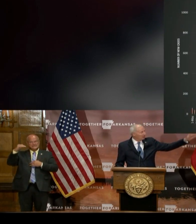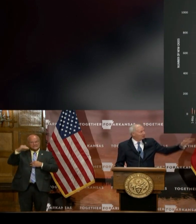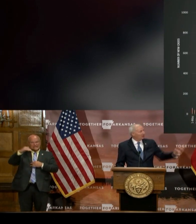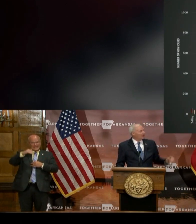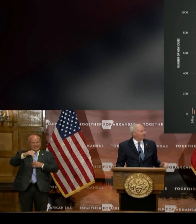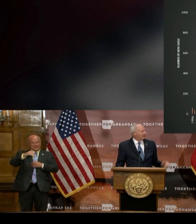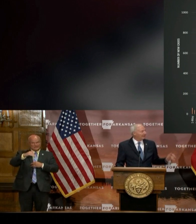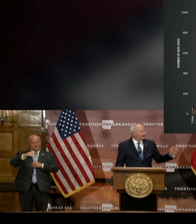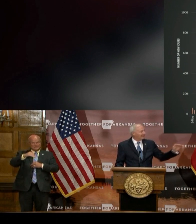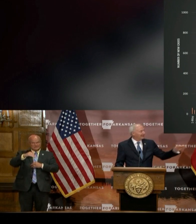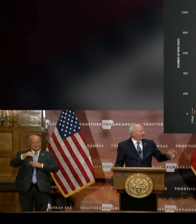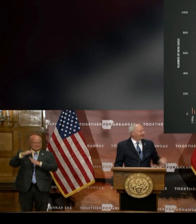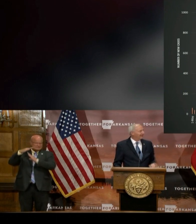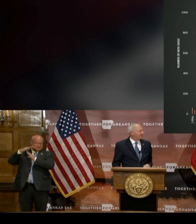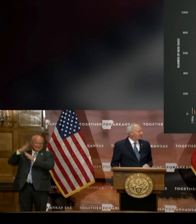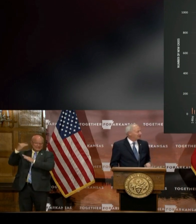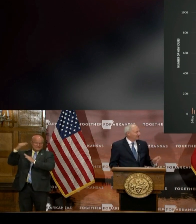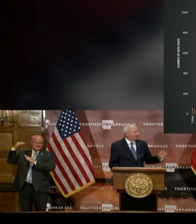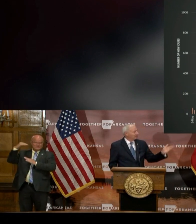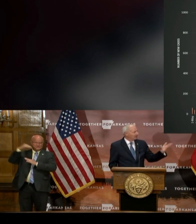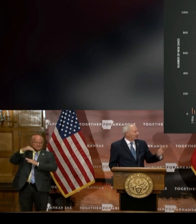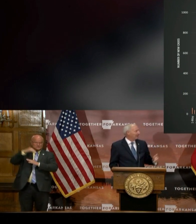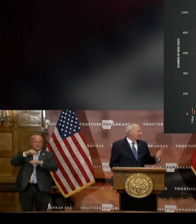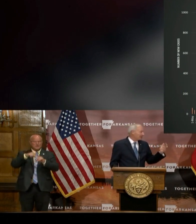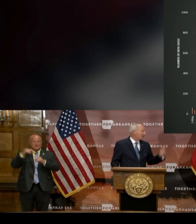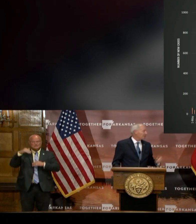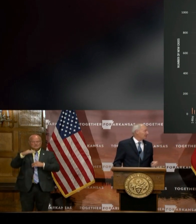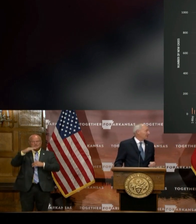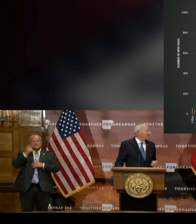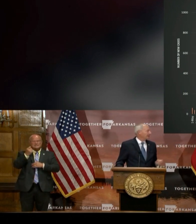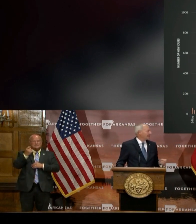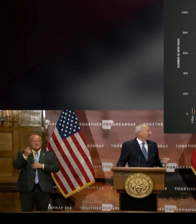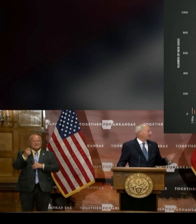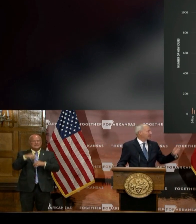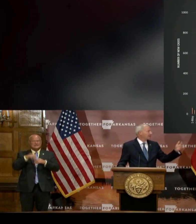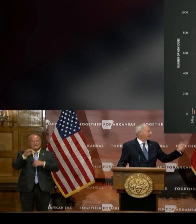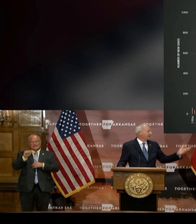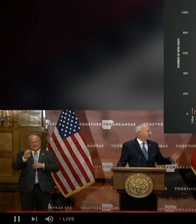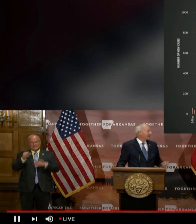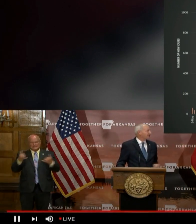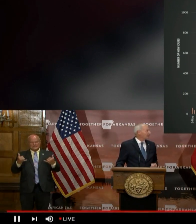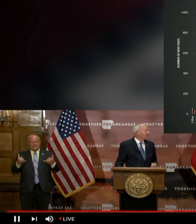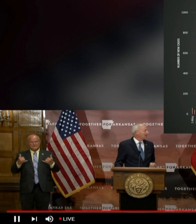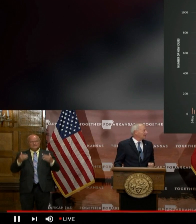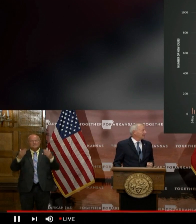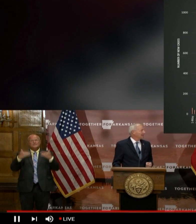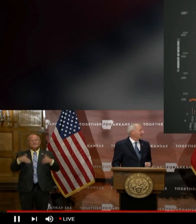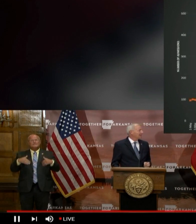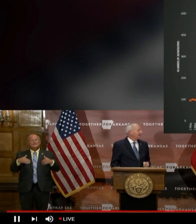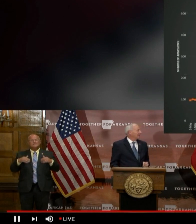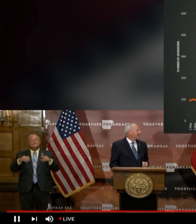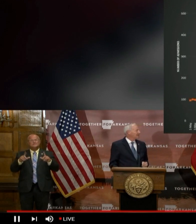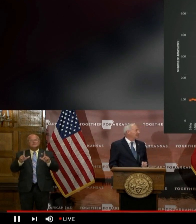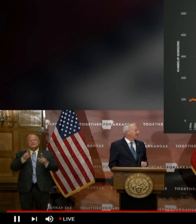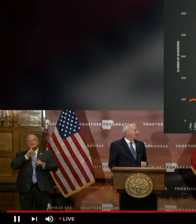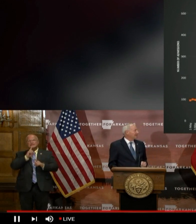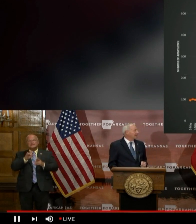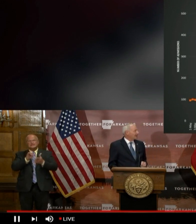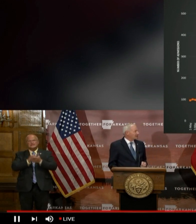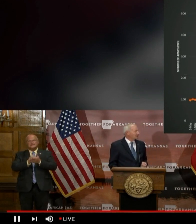were at our peak, but you see it up a little bit because we're up a little bit in our cases. And then the next one is